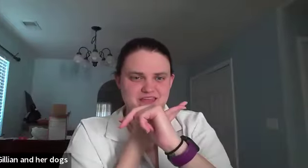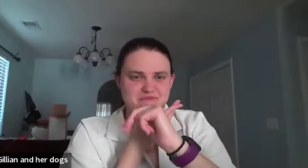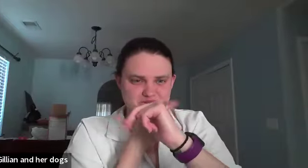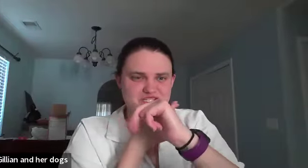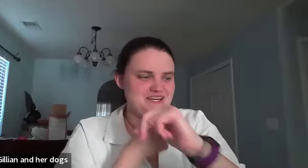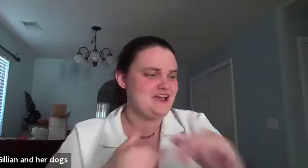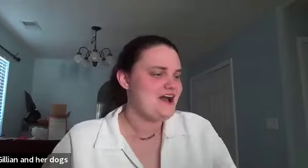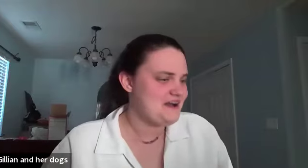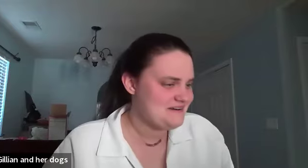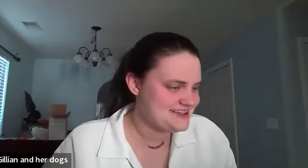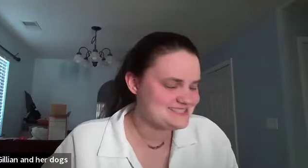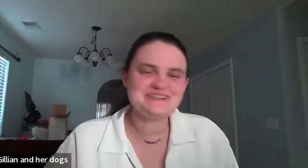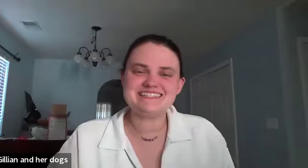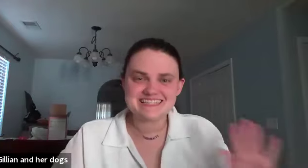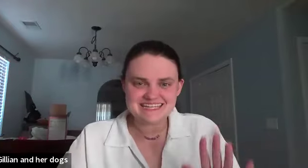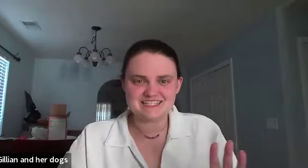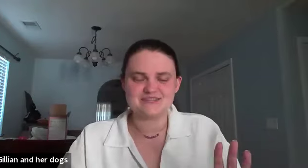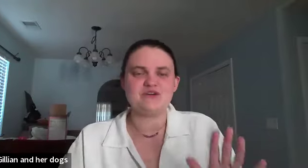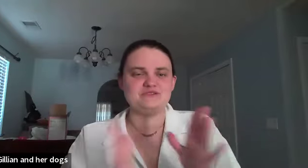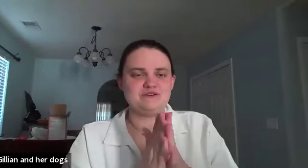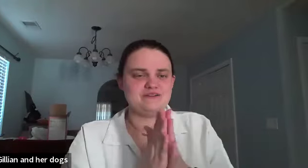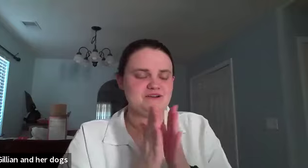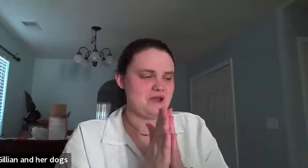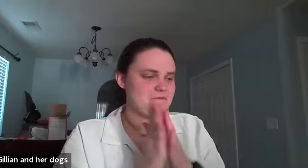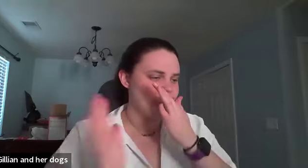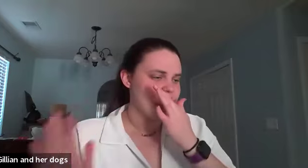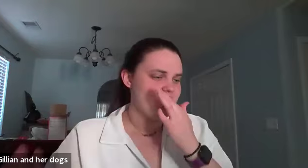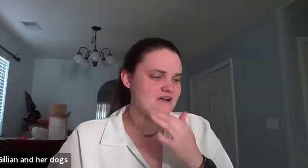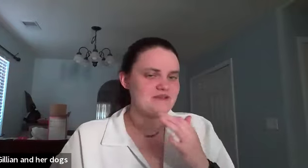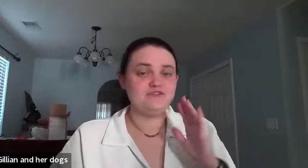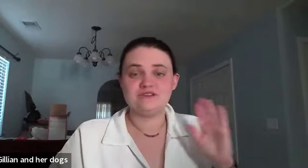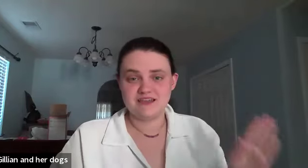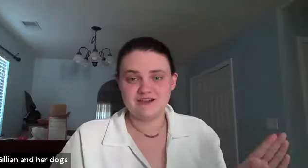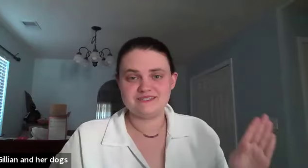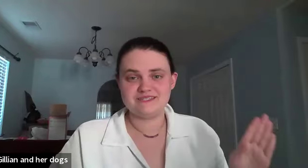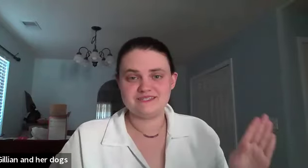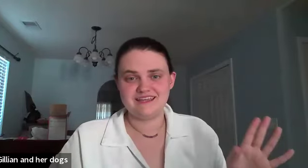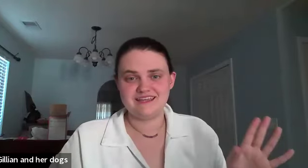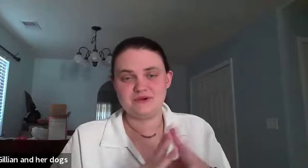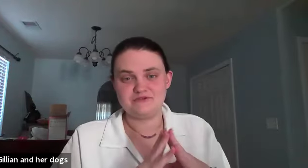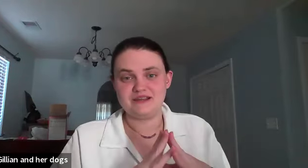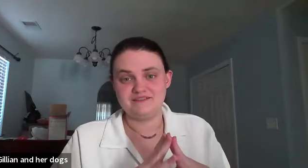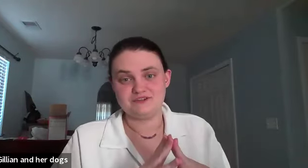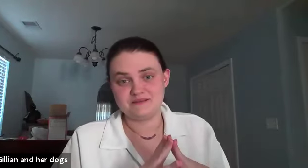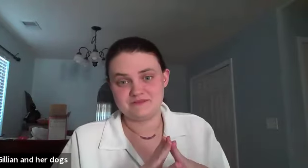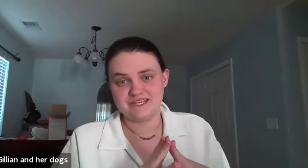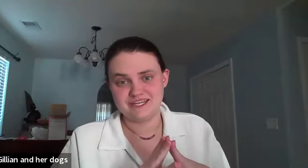make that motion. Okay, so we did do those. Okay. If you can tell, Miss Katie and I are both ready for summer